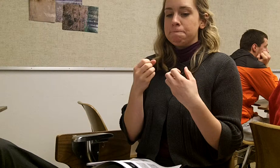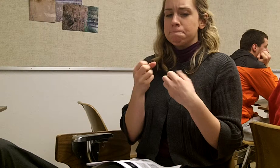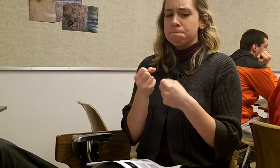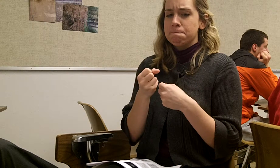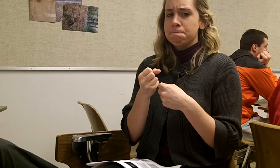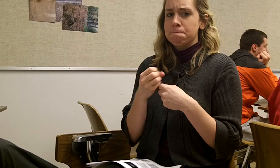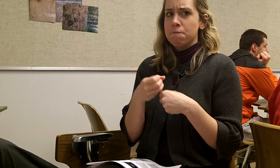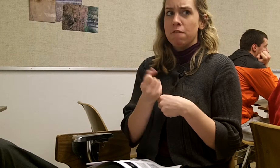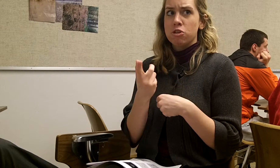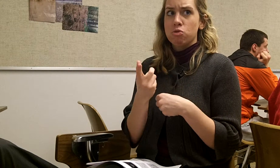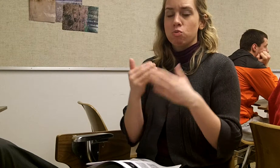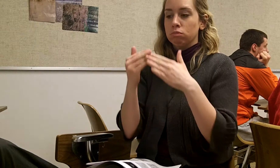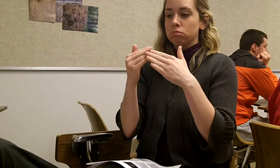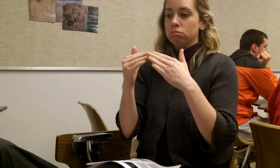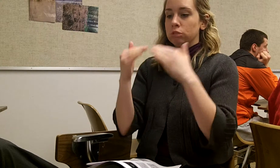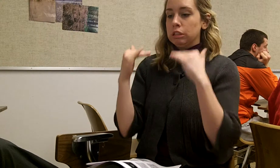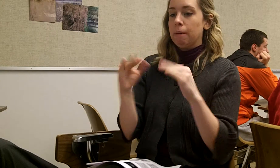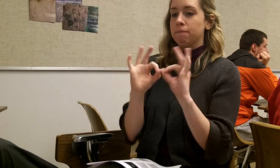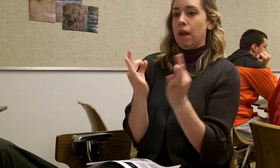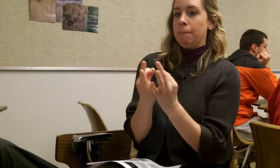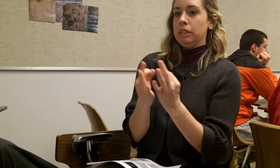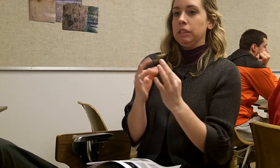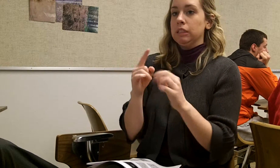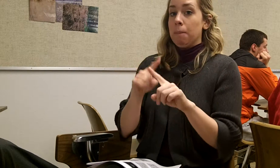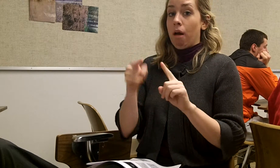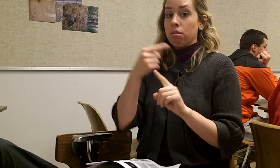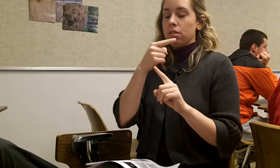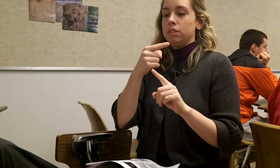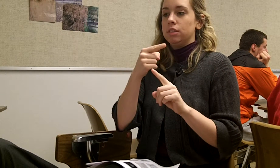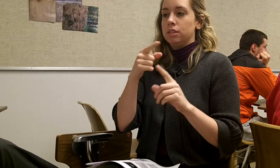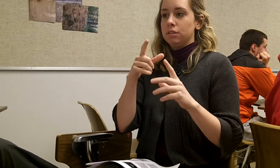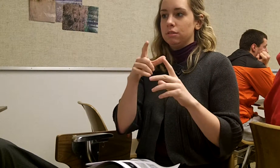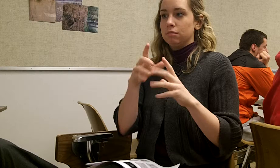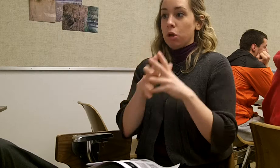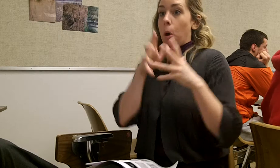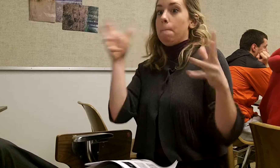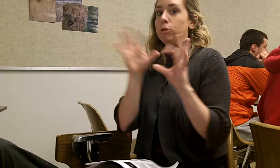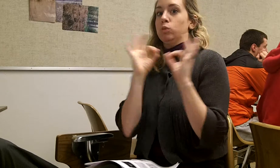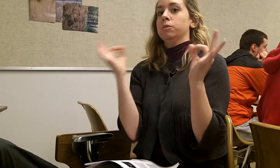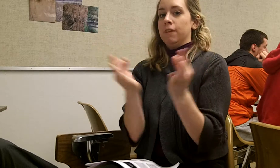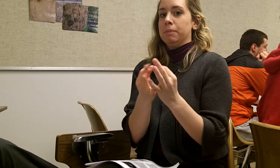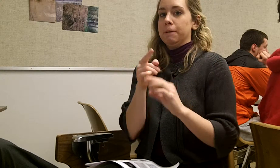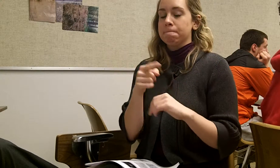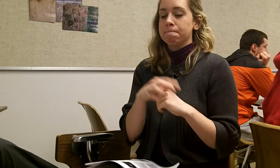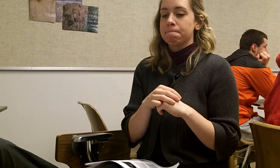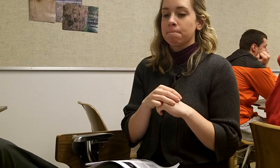actually just families, but this is referred to as a superfamily, but subcategories of proteins. One